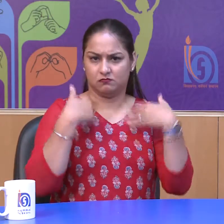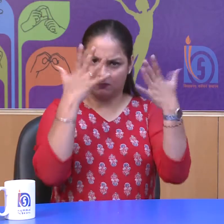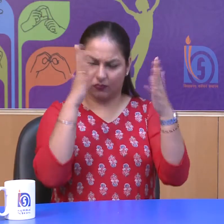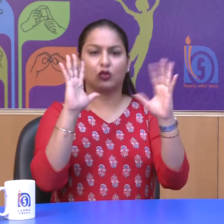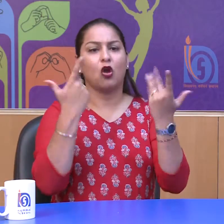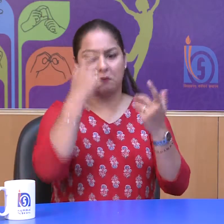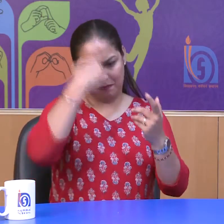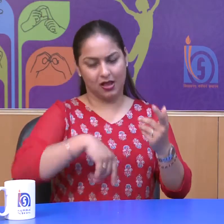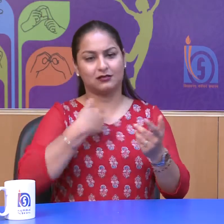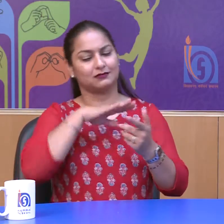member.